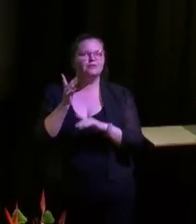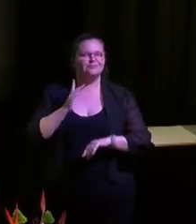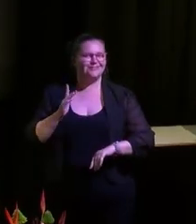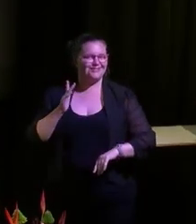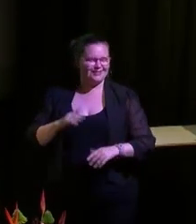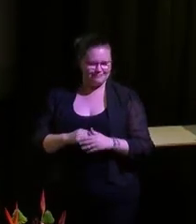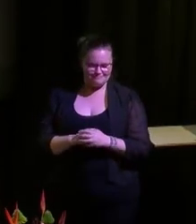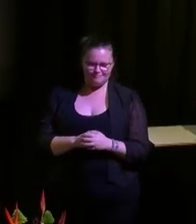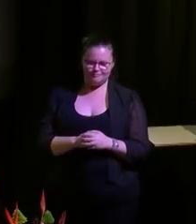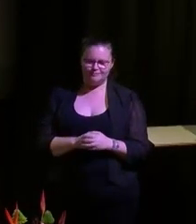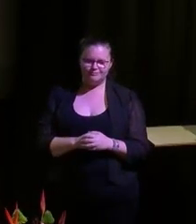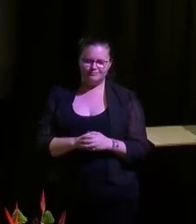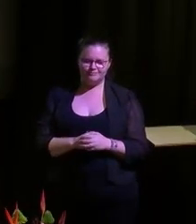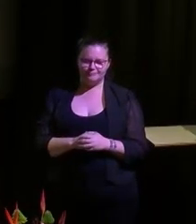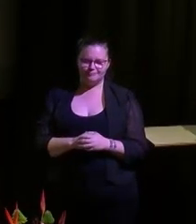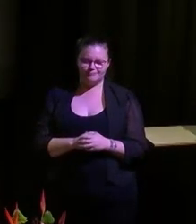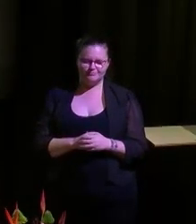to do?